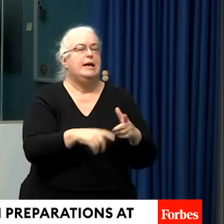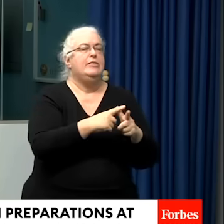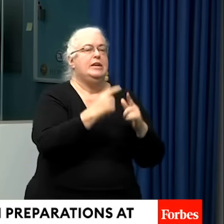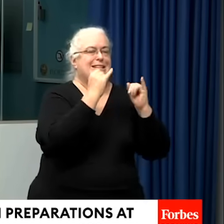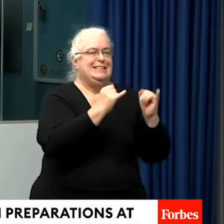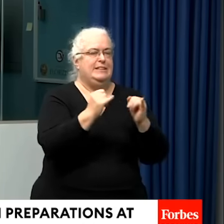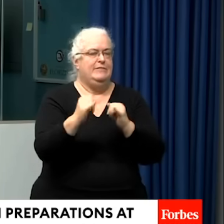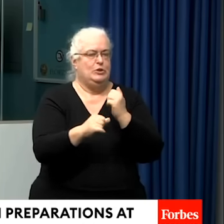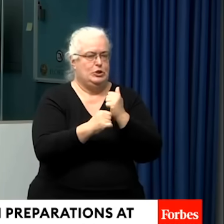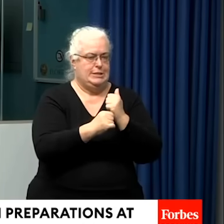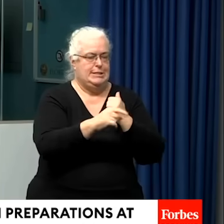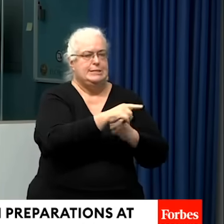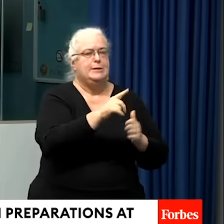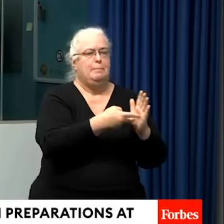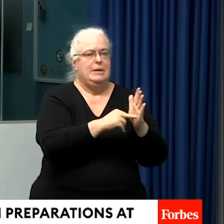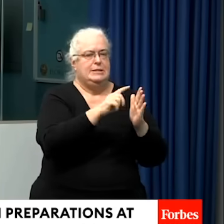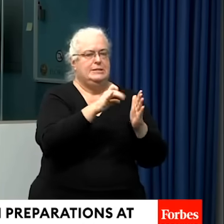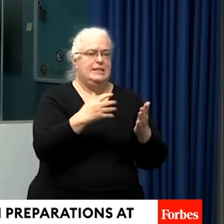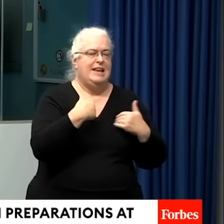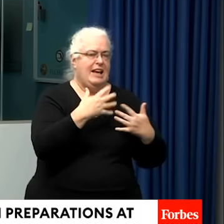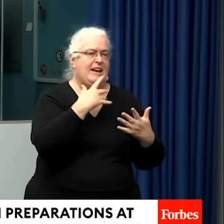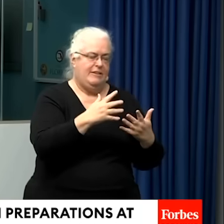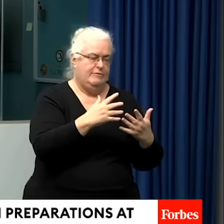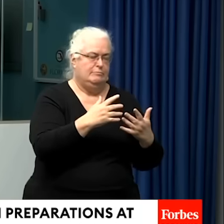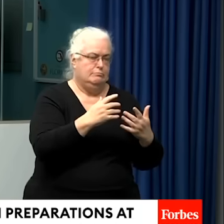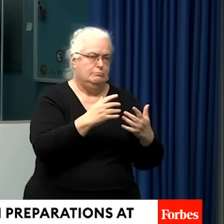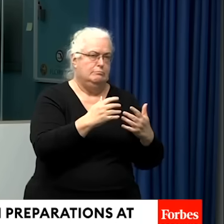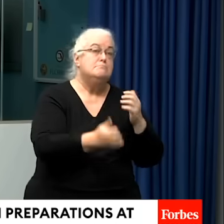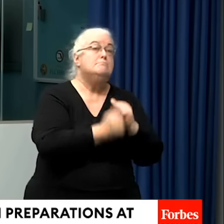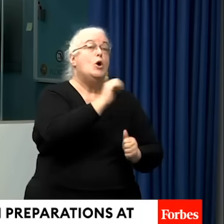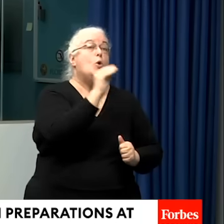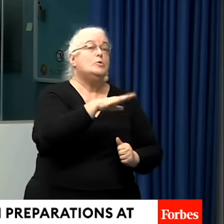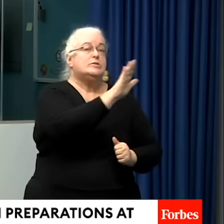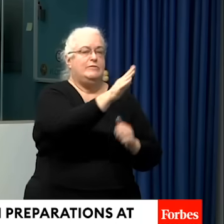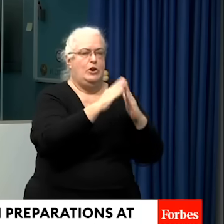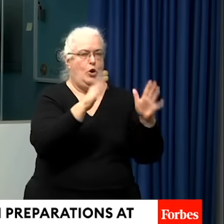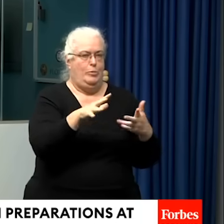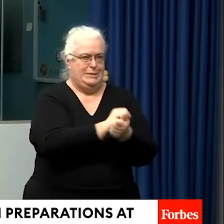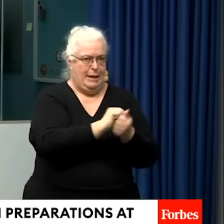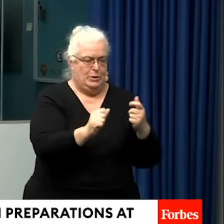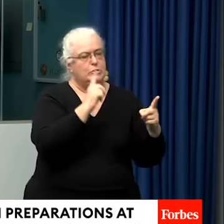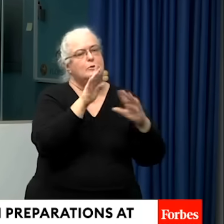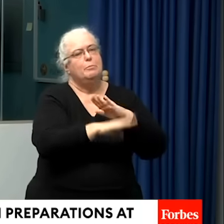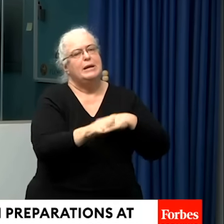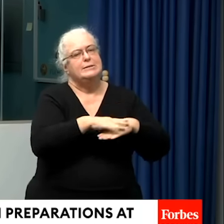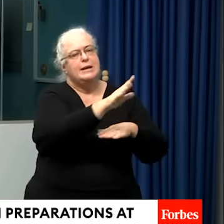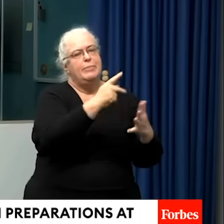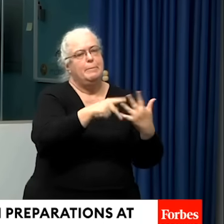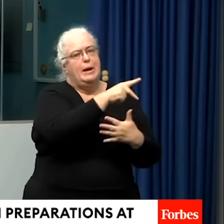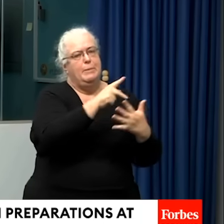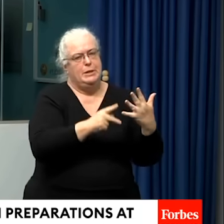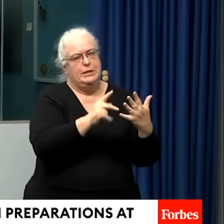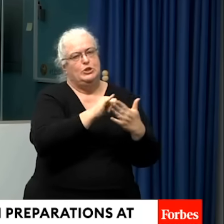to have a significant amount of homes damaged to qualify for individual assistance. It's based on population, so that's going to vary county